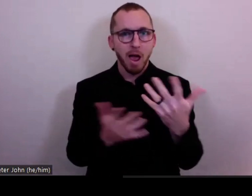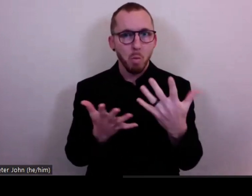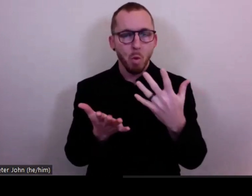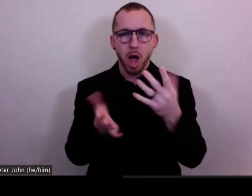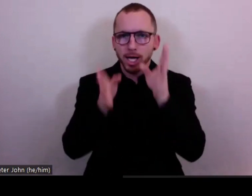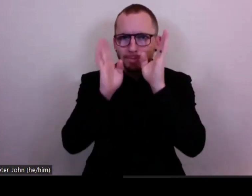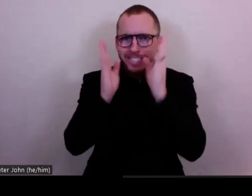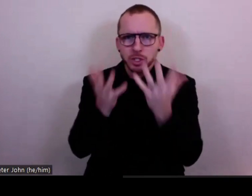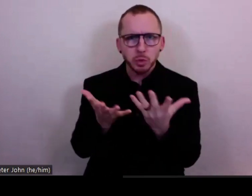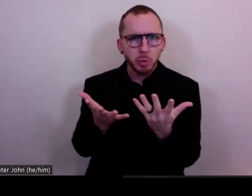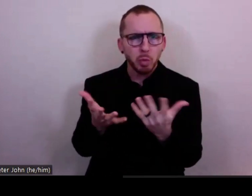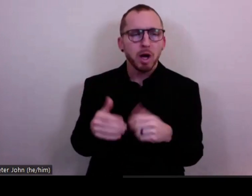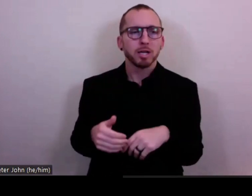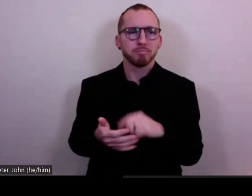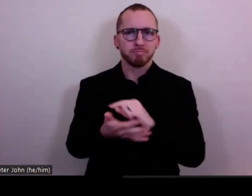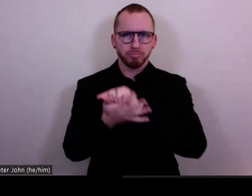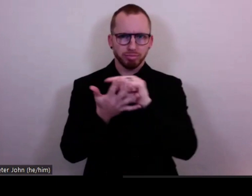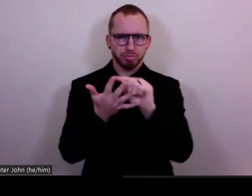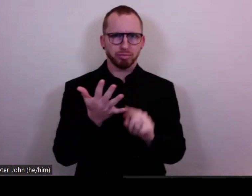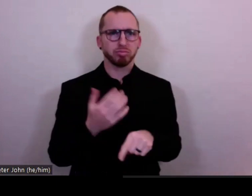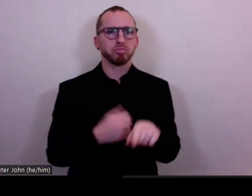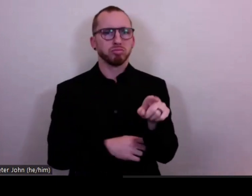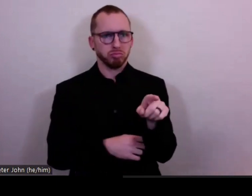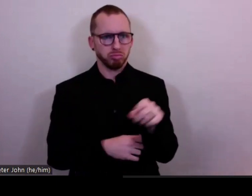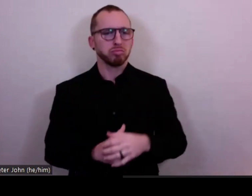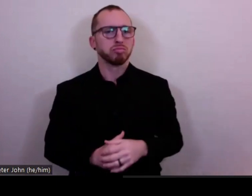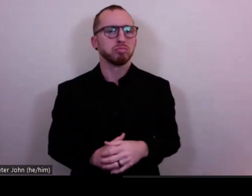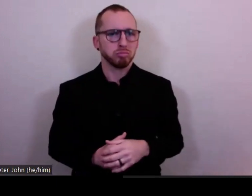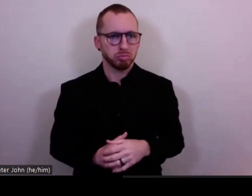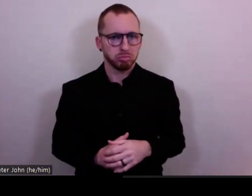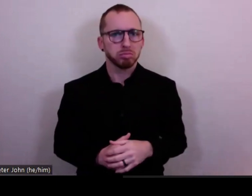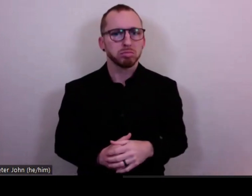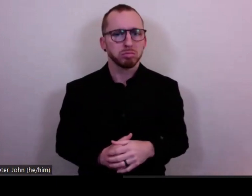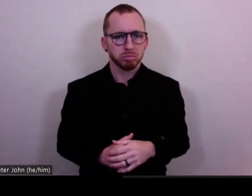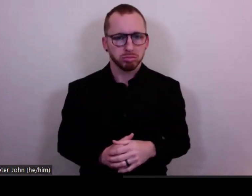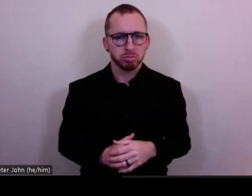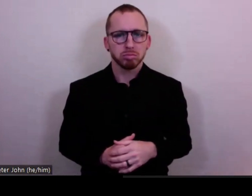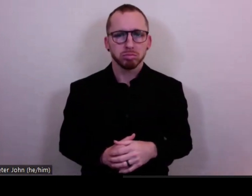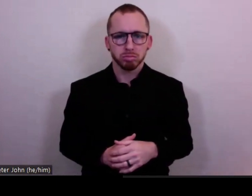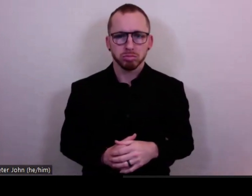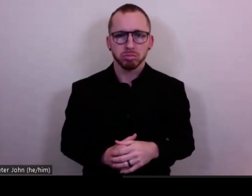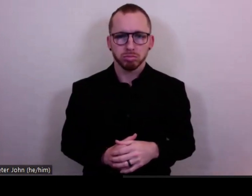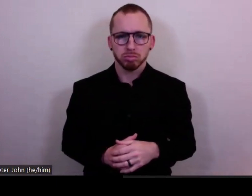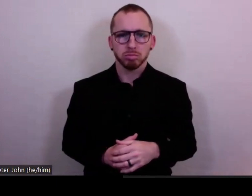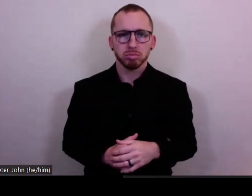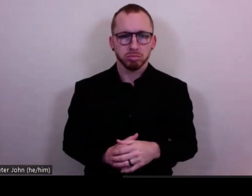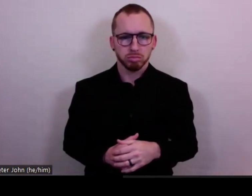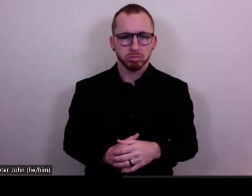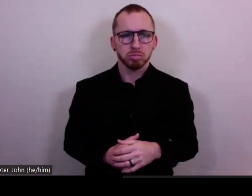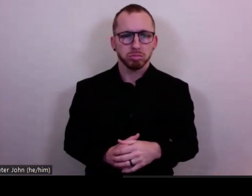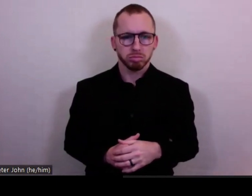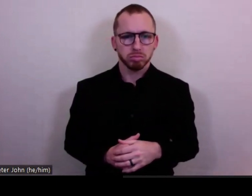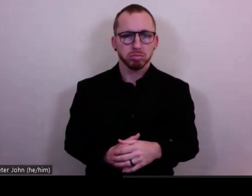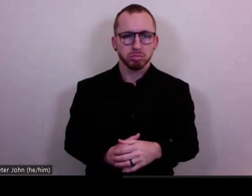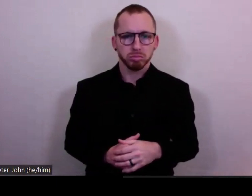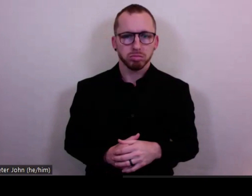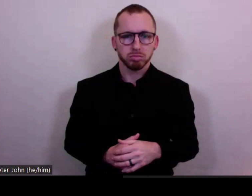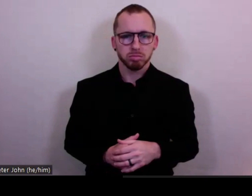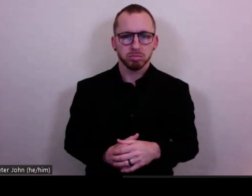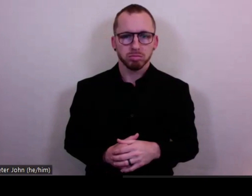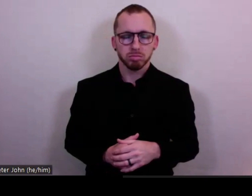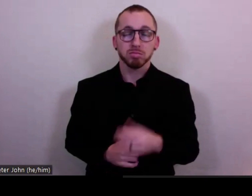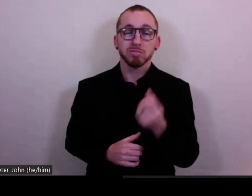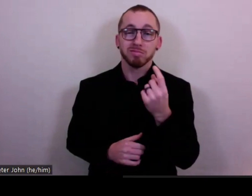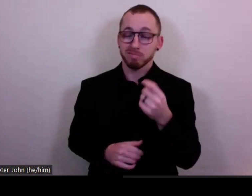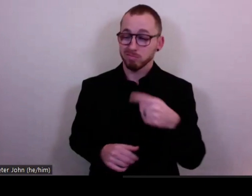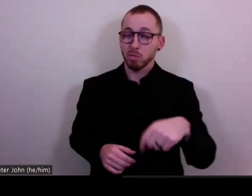around anywhere between 6 to 8 weeks, children get a heightened need, they change. And so we're going to see some fussiness